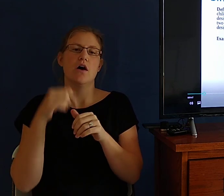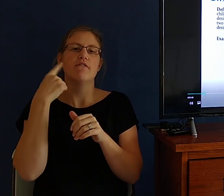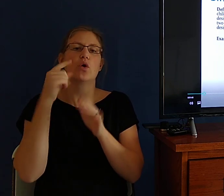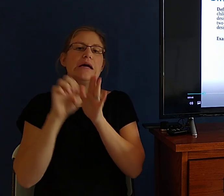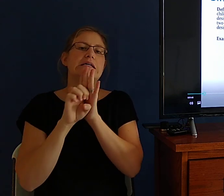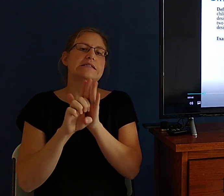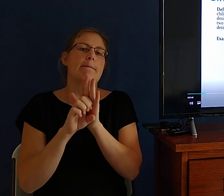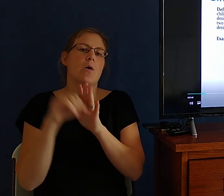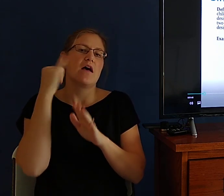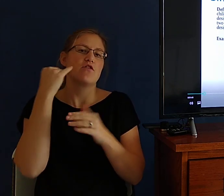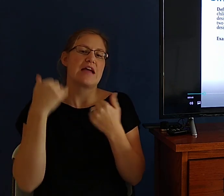we have,